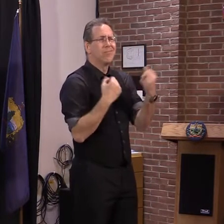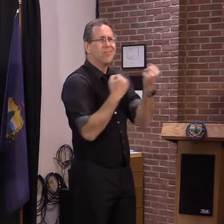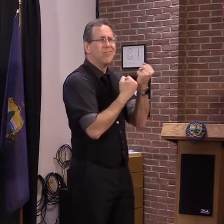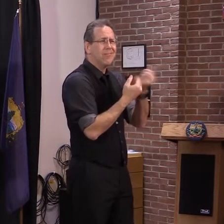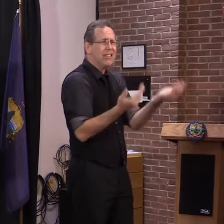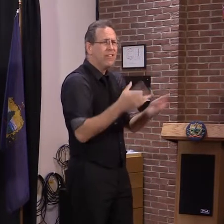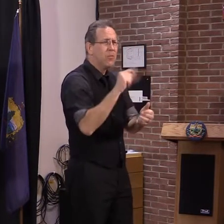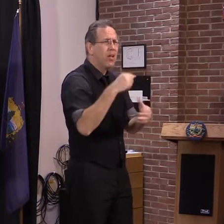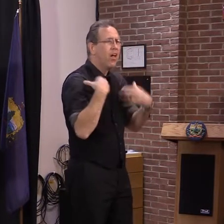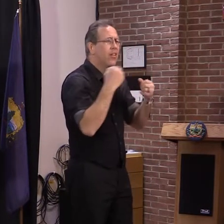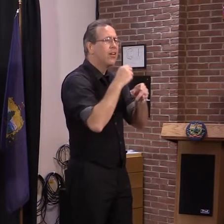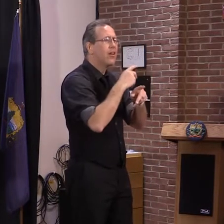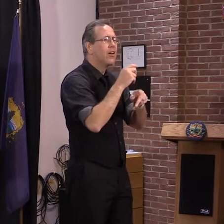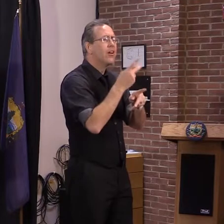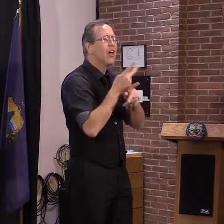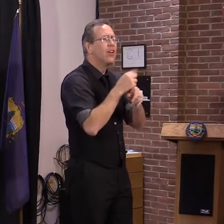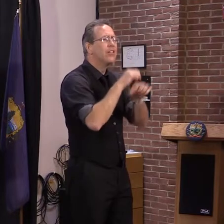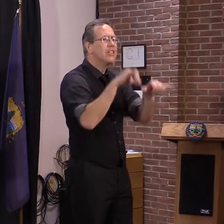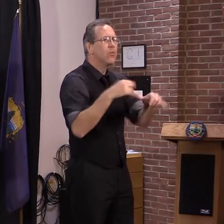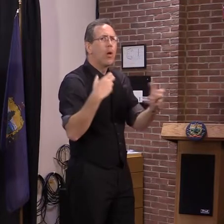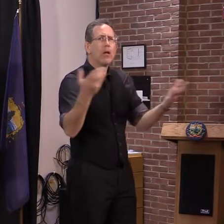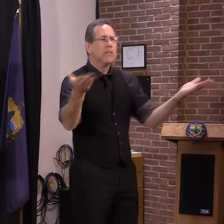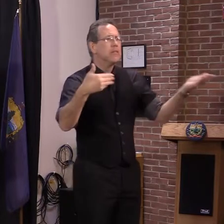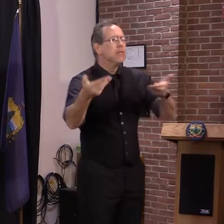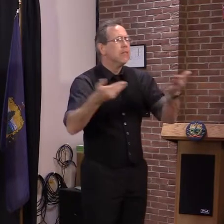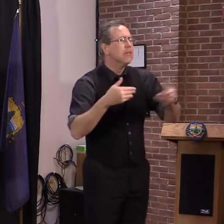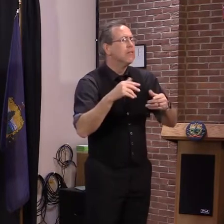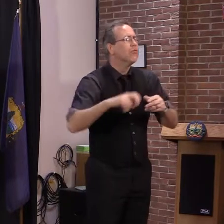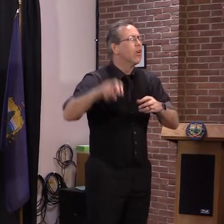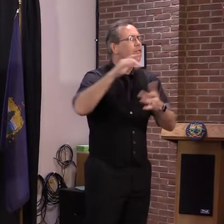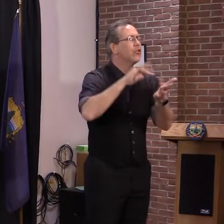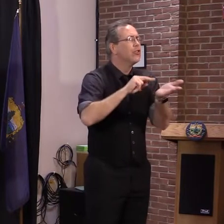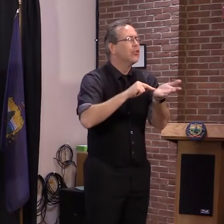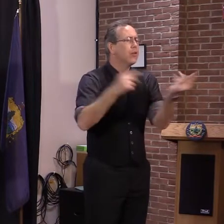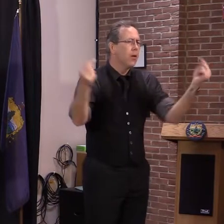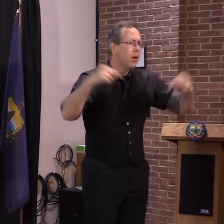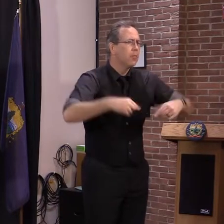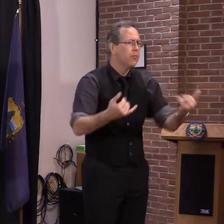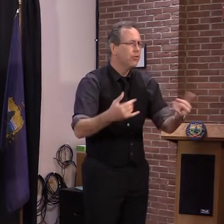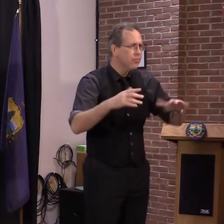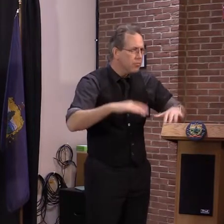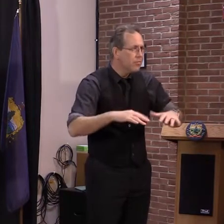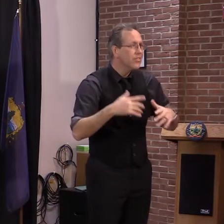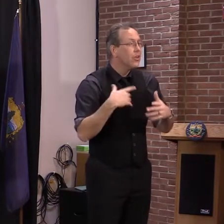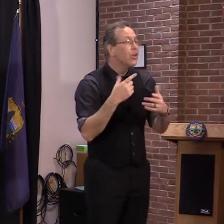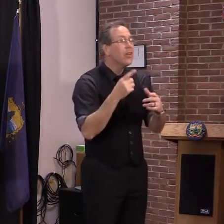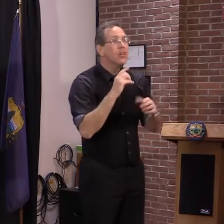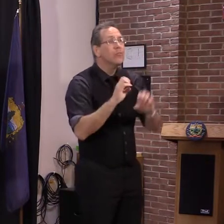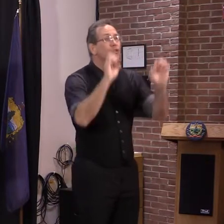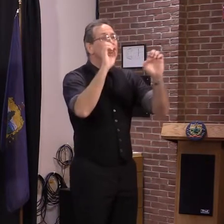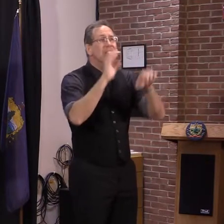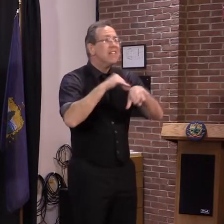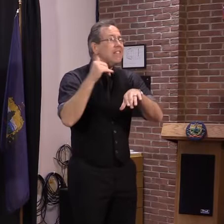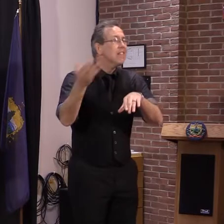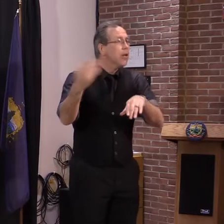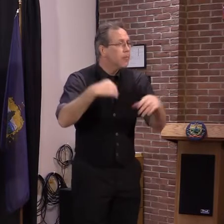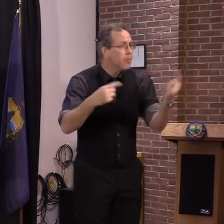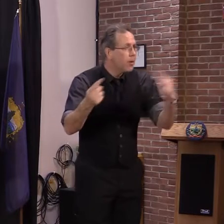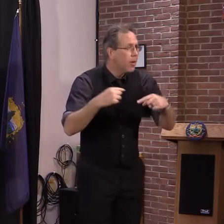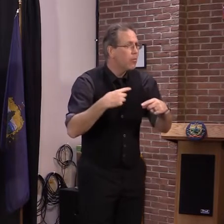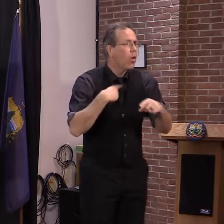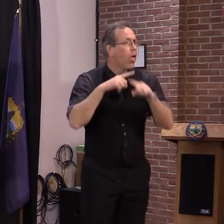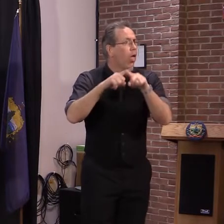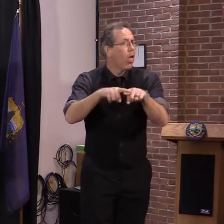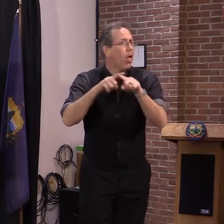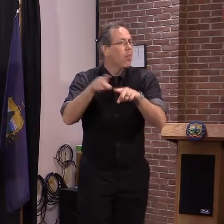nurses. As we transition out of the pandemic, we need to move away from the reliance on travelers. Working to retain